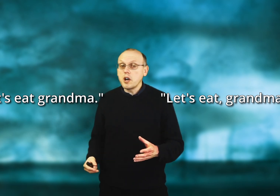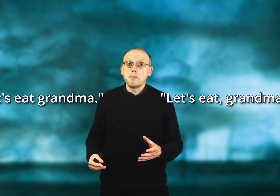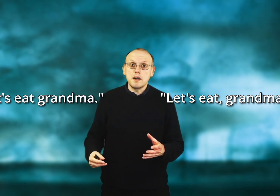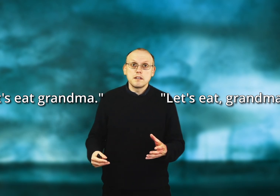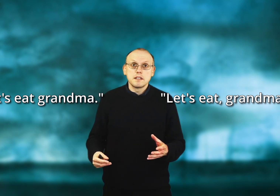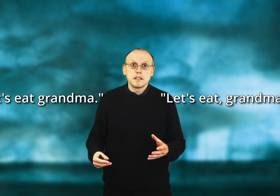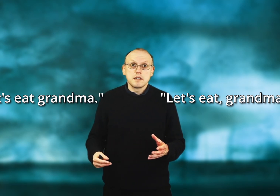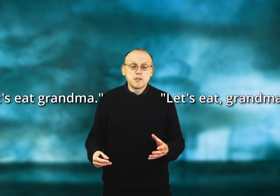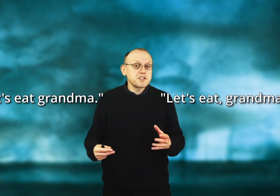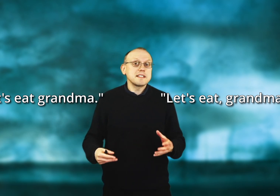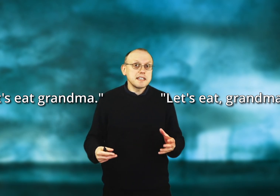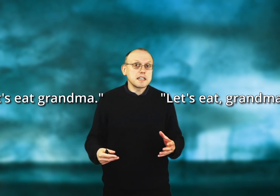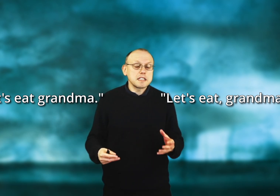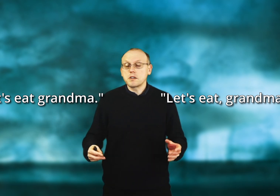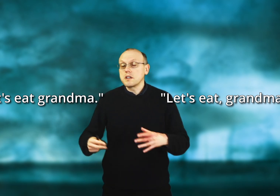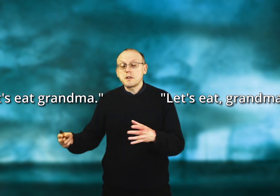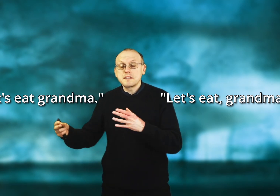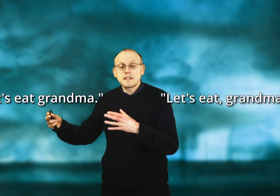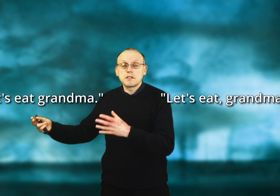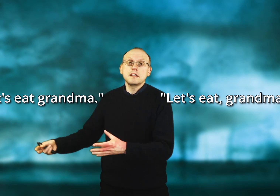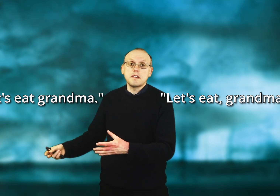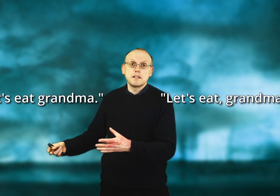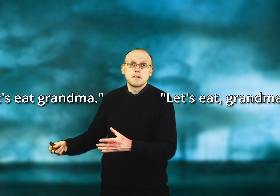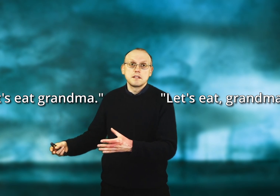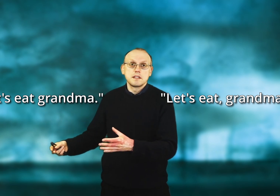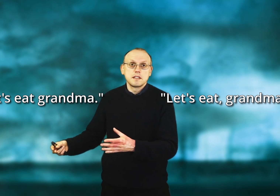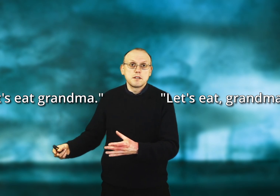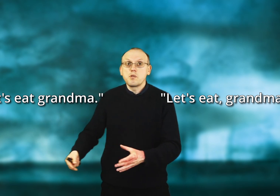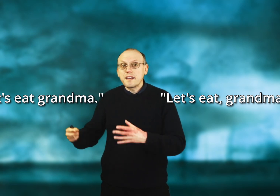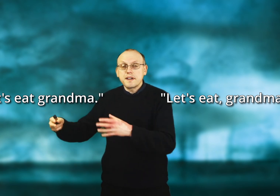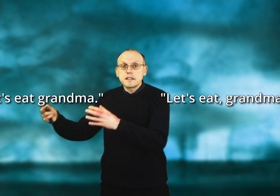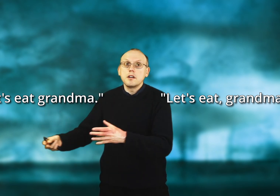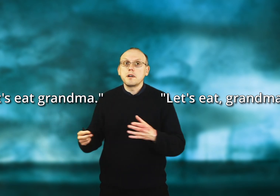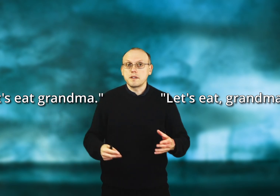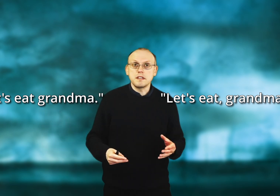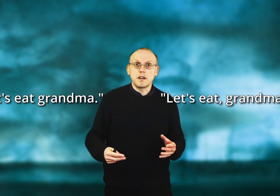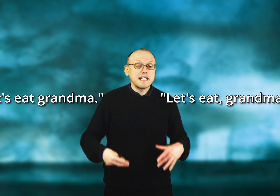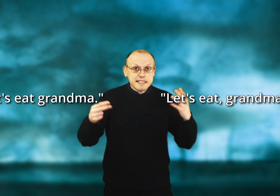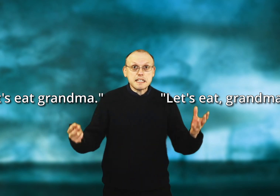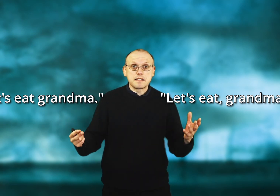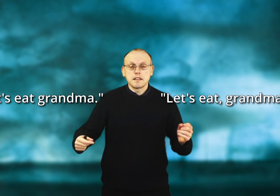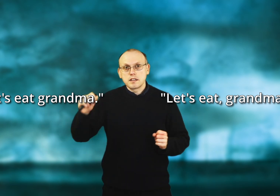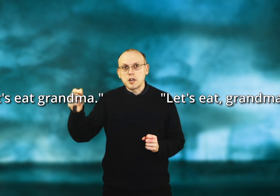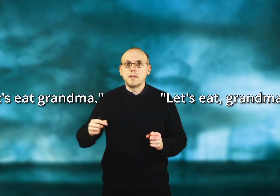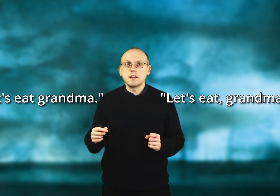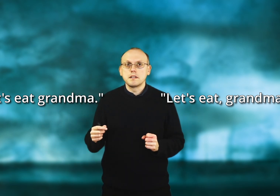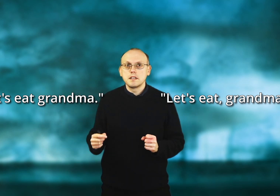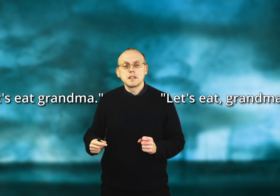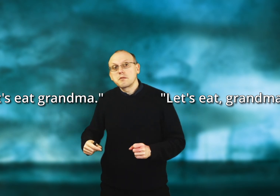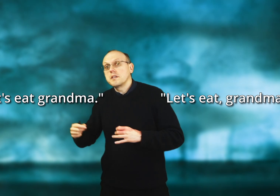comma, you're actually saying, no, grandma is not our dinner. We are inviting grandma for dinner. Let's eat, comma, grandma.